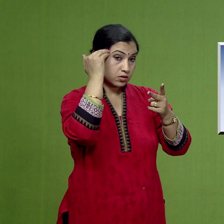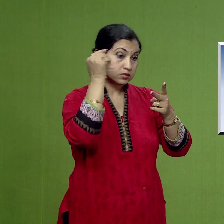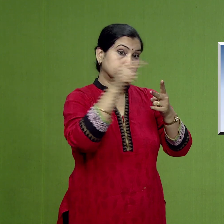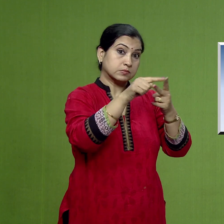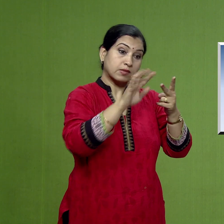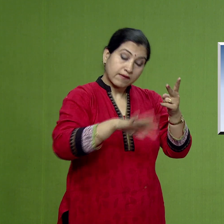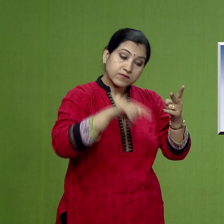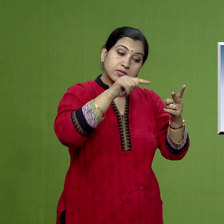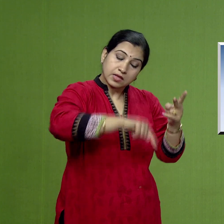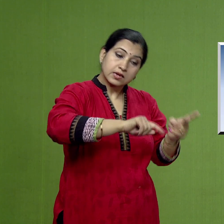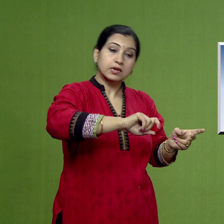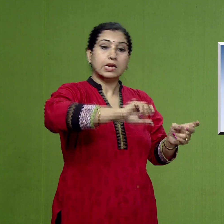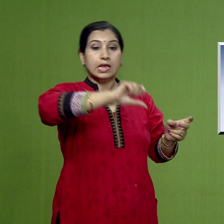numbers into useful resource.